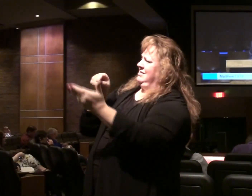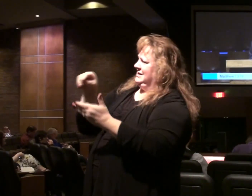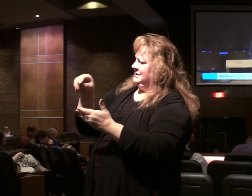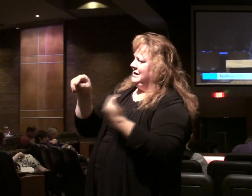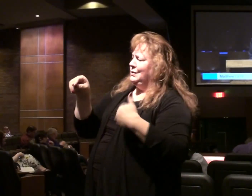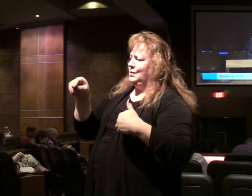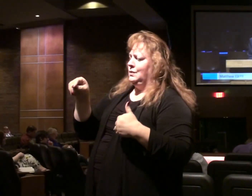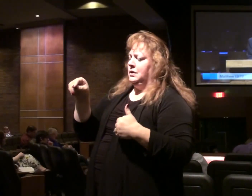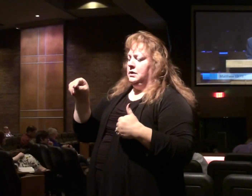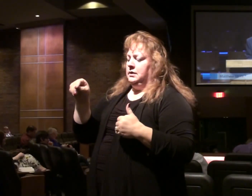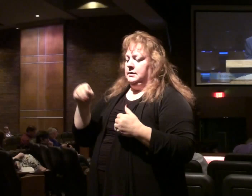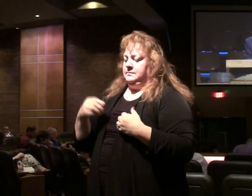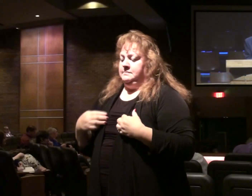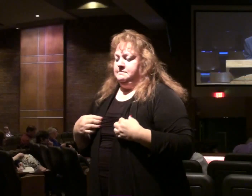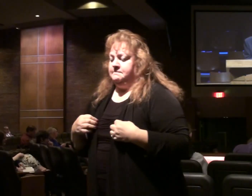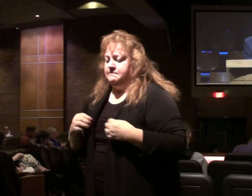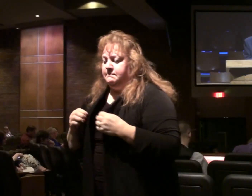4.